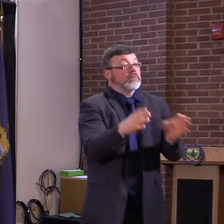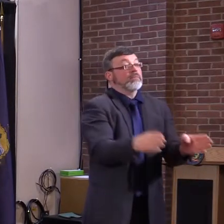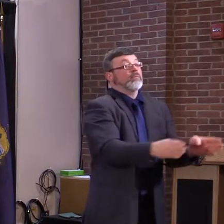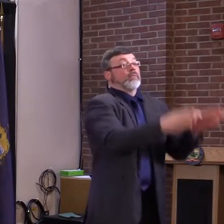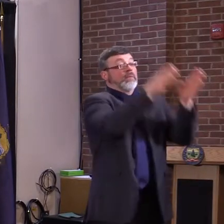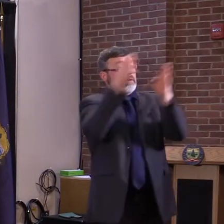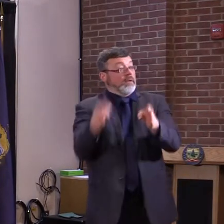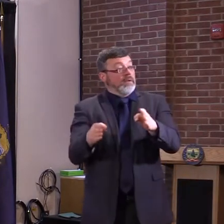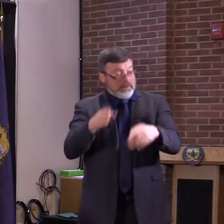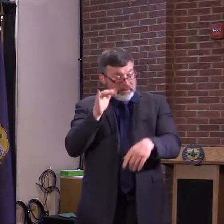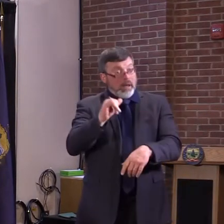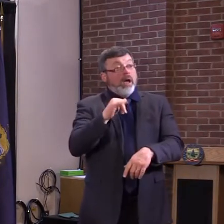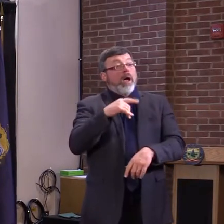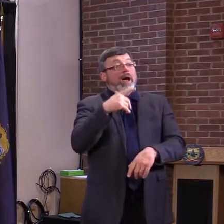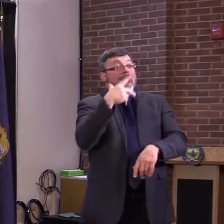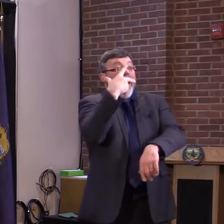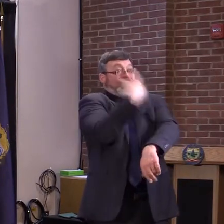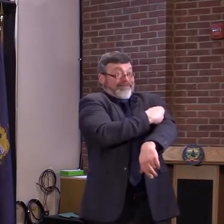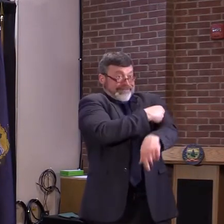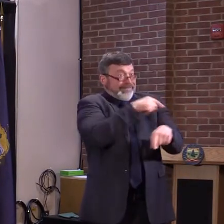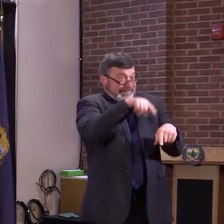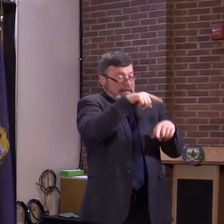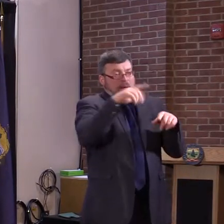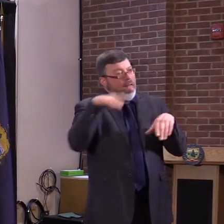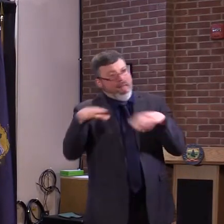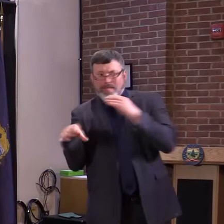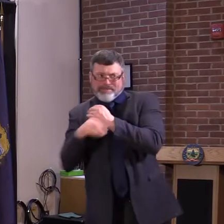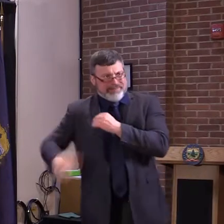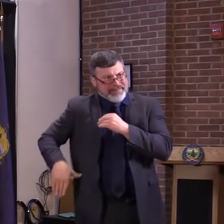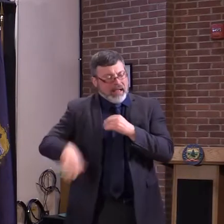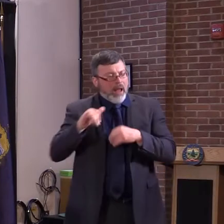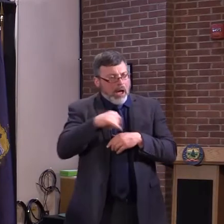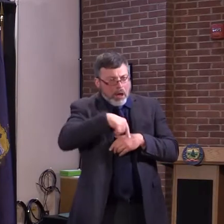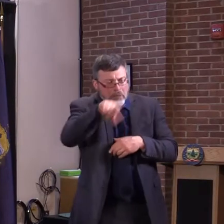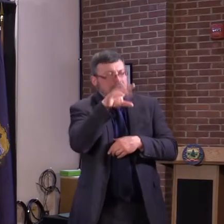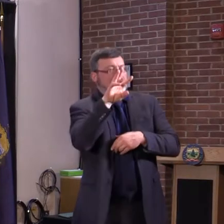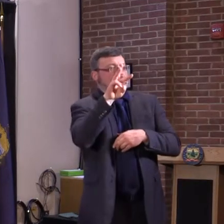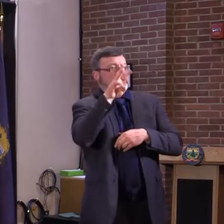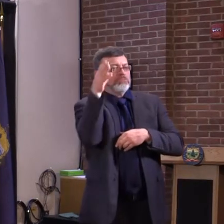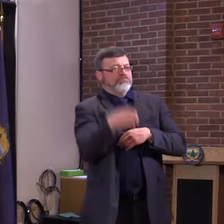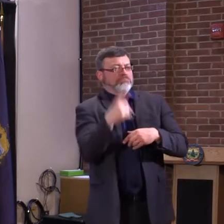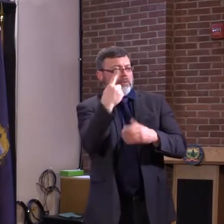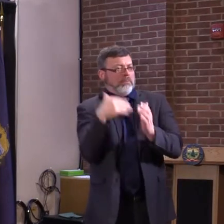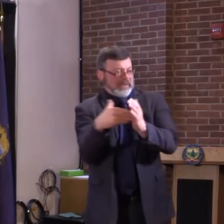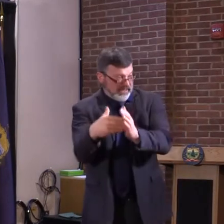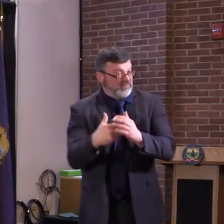And of course, if we just looked at unvaccinated, 78 per million.